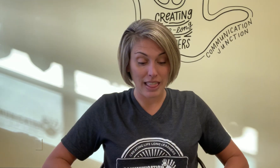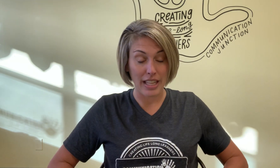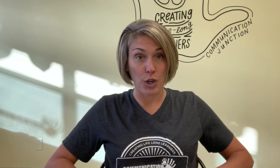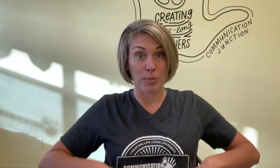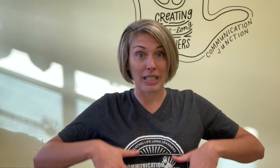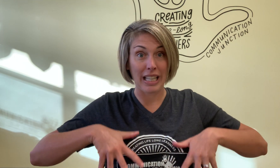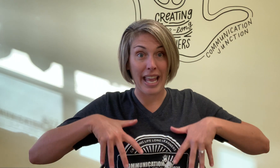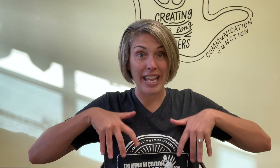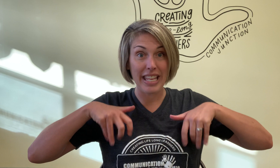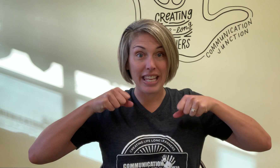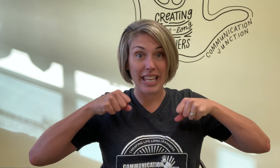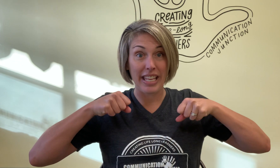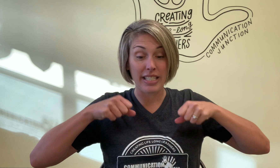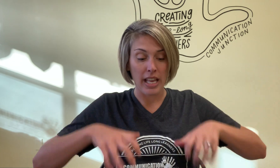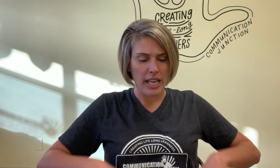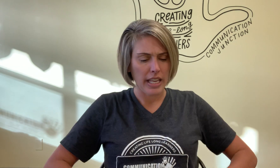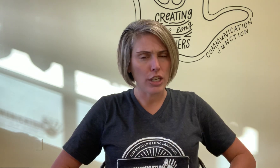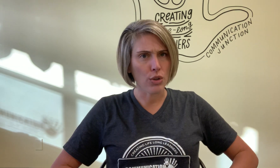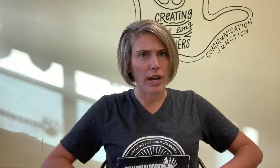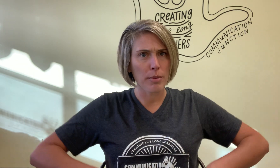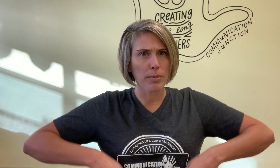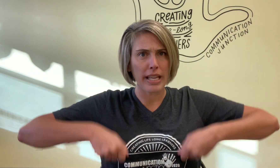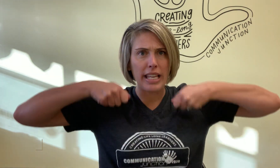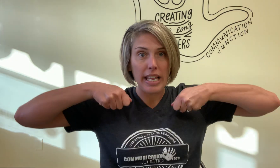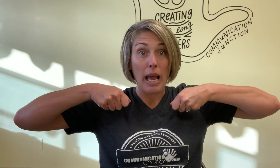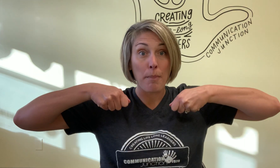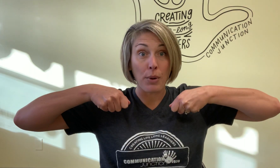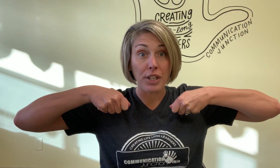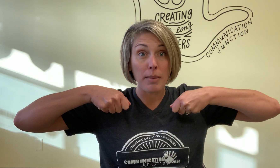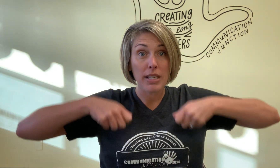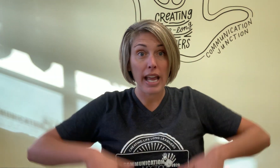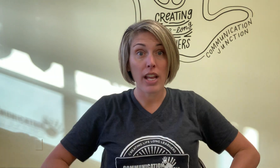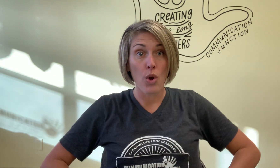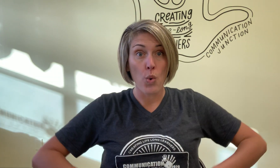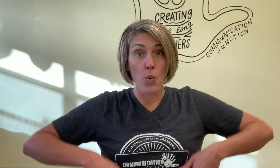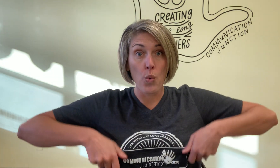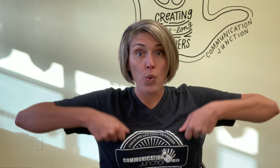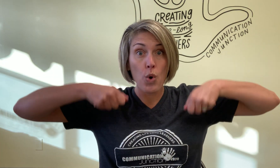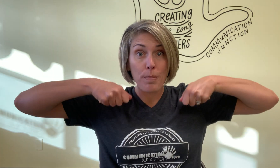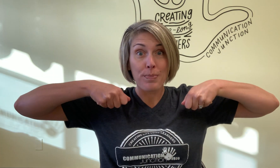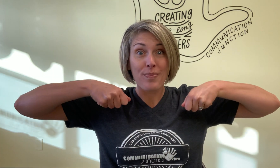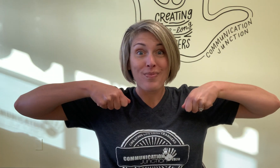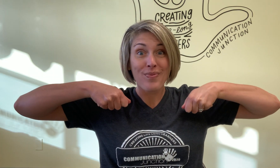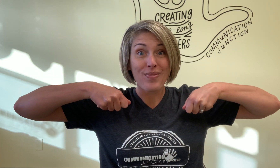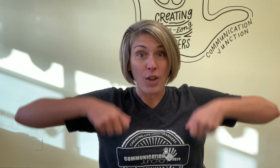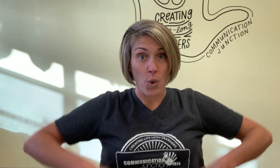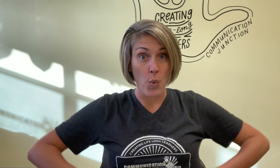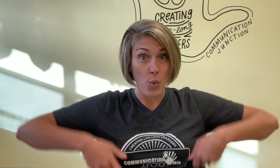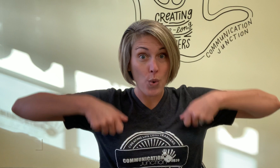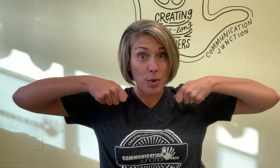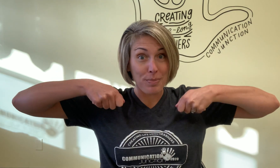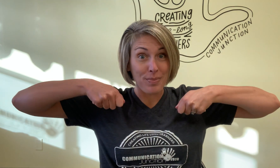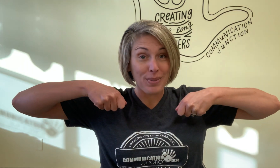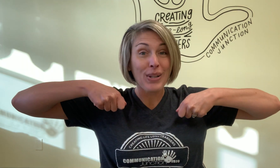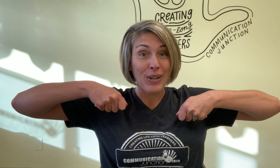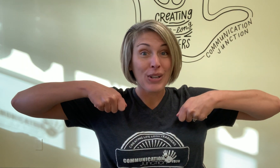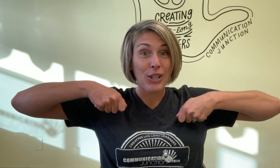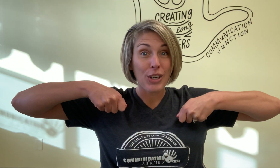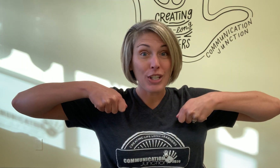little blankies. Can you grab your blankie and pull it up tight? Whoop, whoop. Good